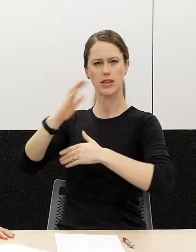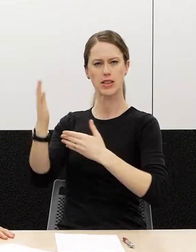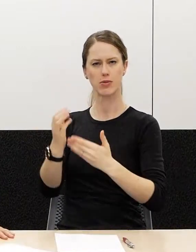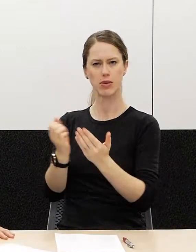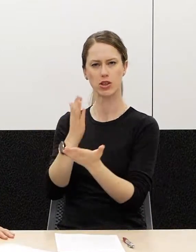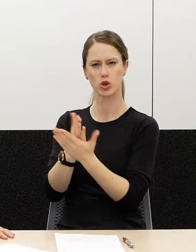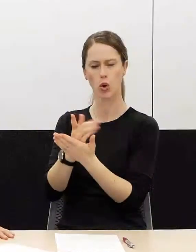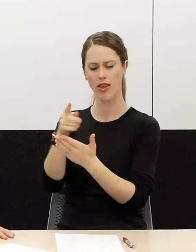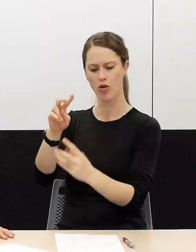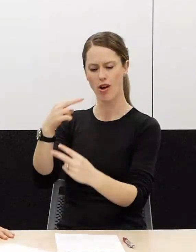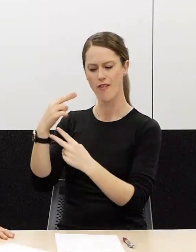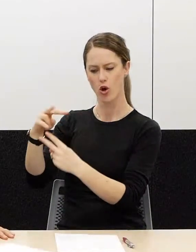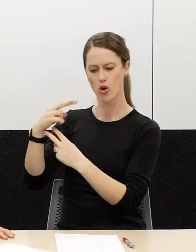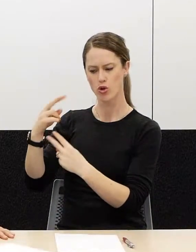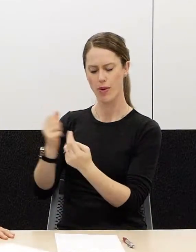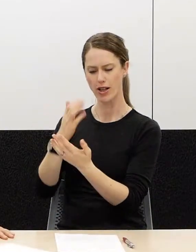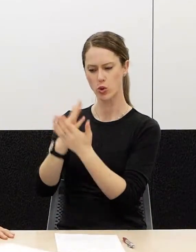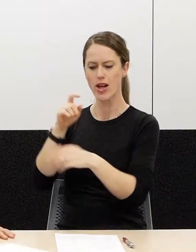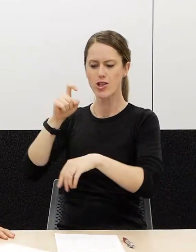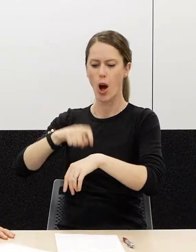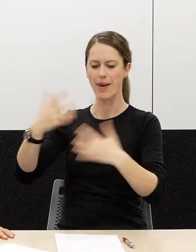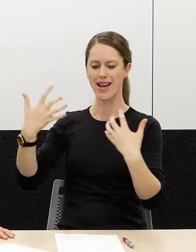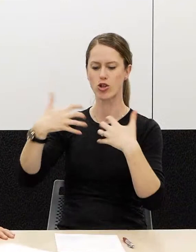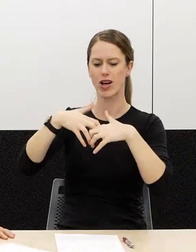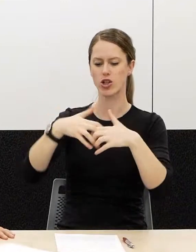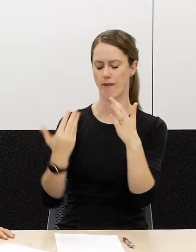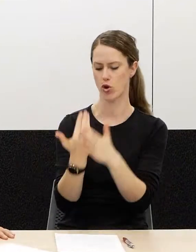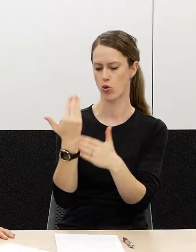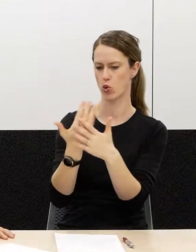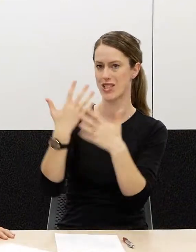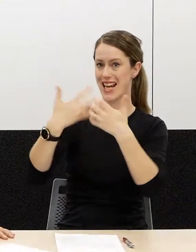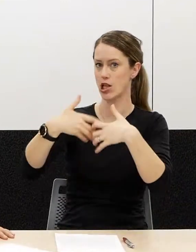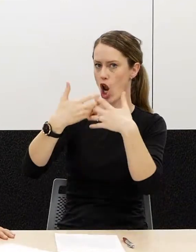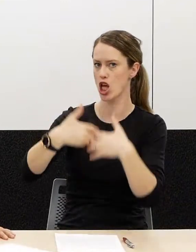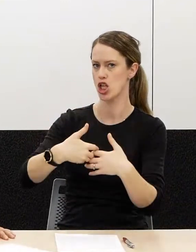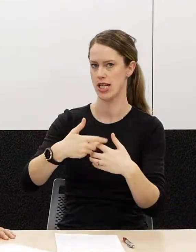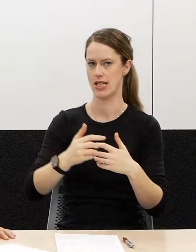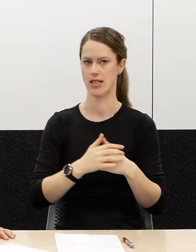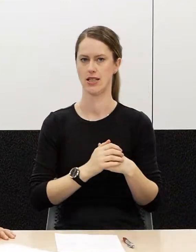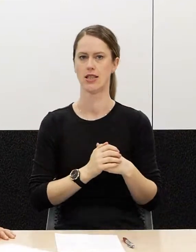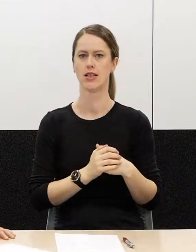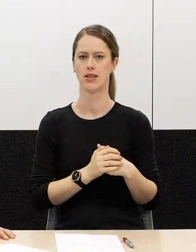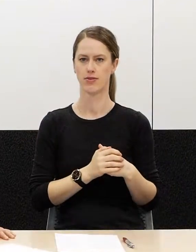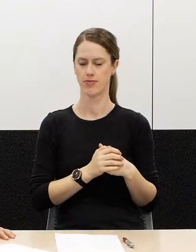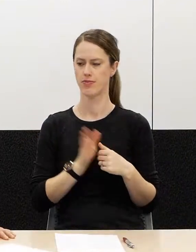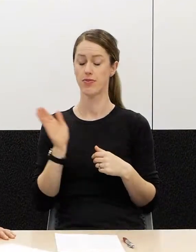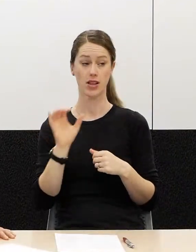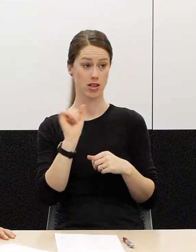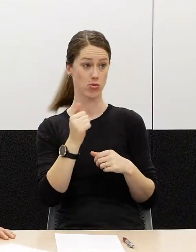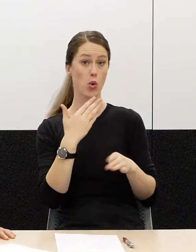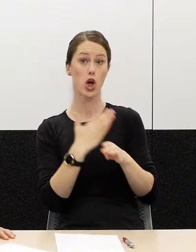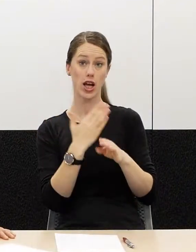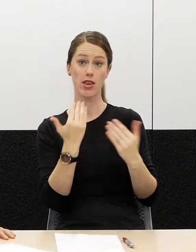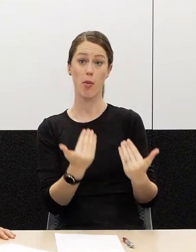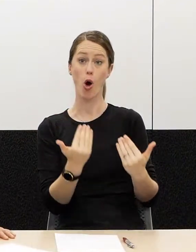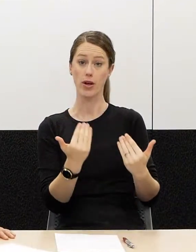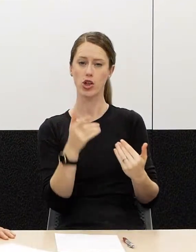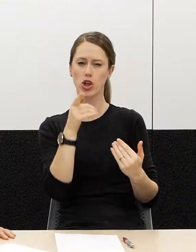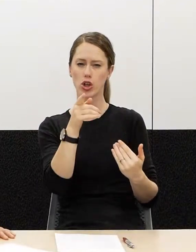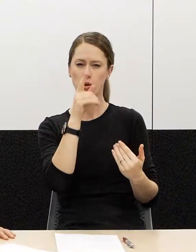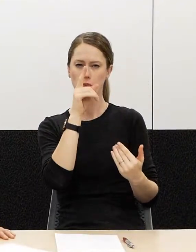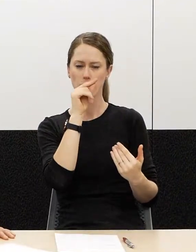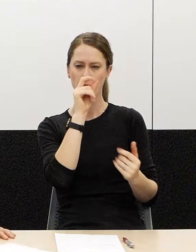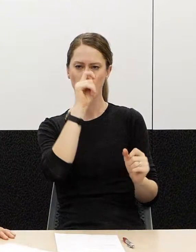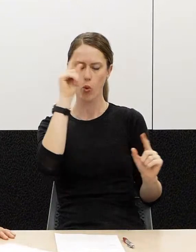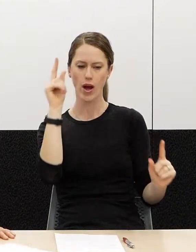to optimise timely integration of latest technology? So perhaps you want to. Well, we're actually doing some work at the moment, and you will